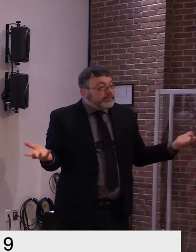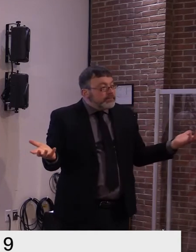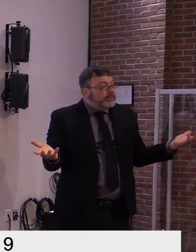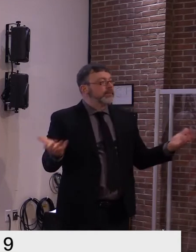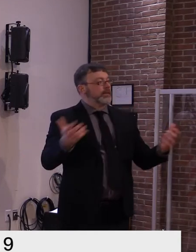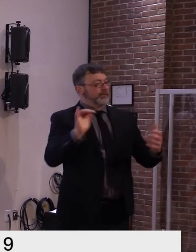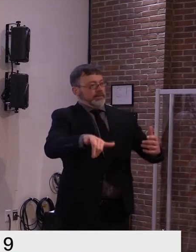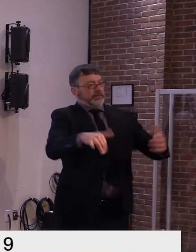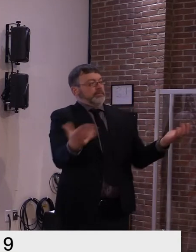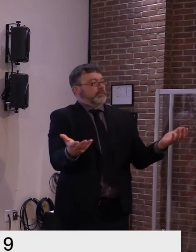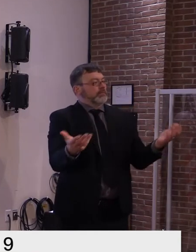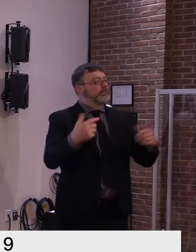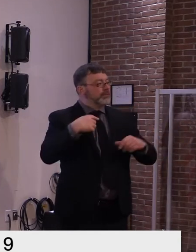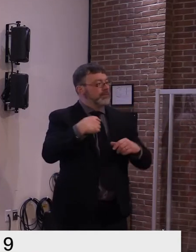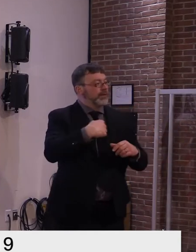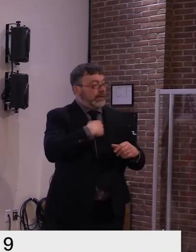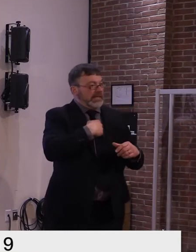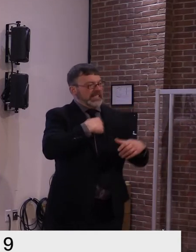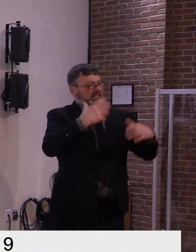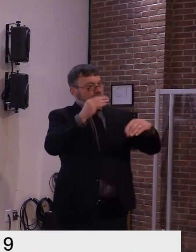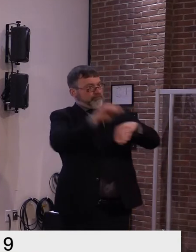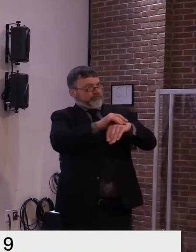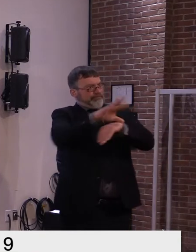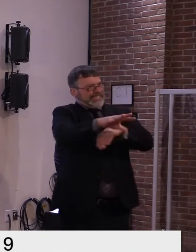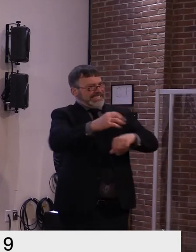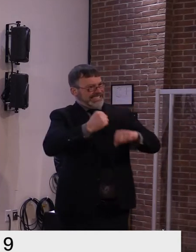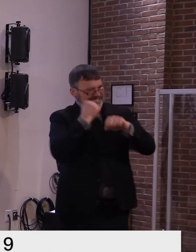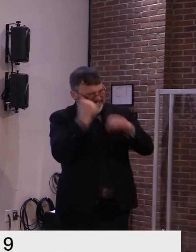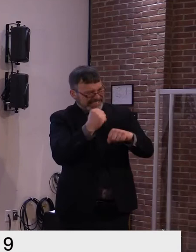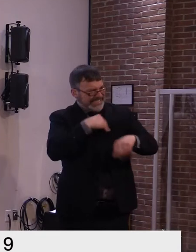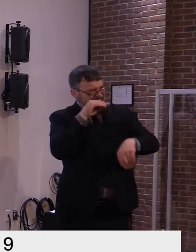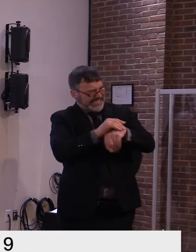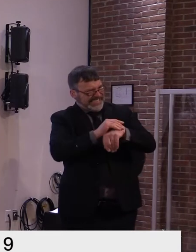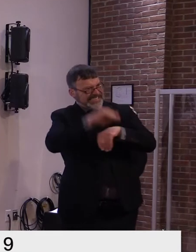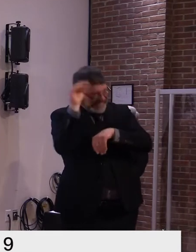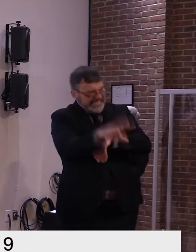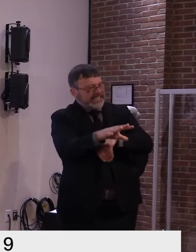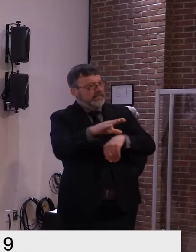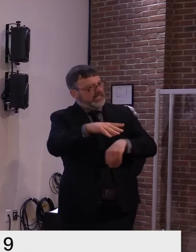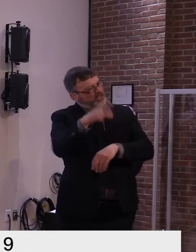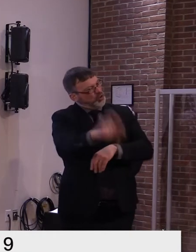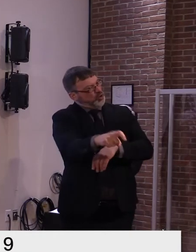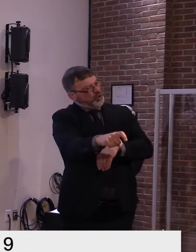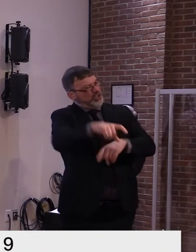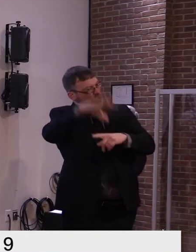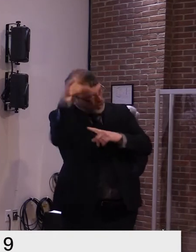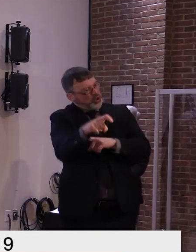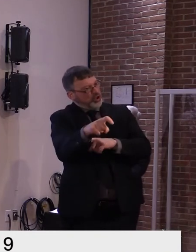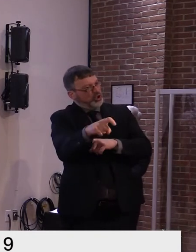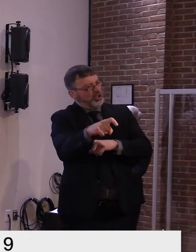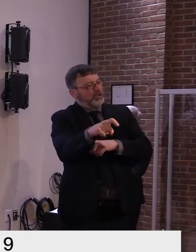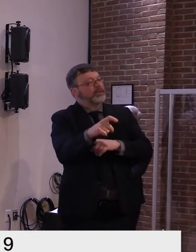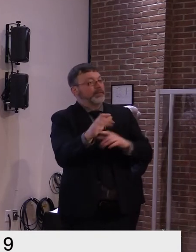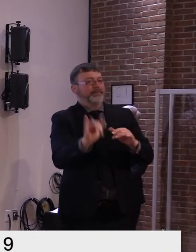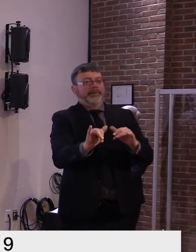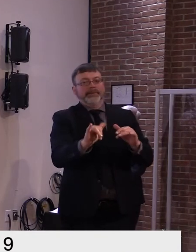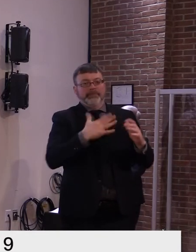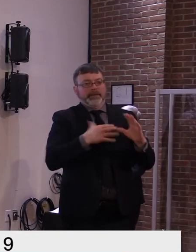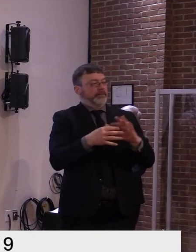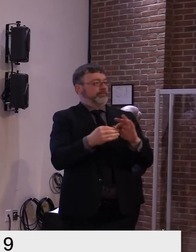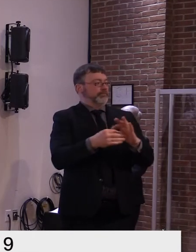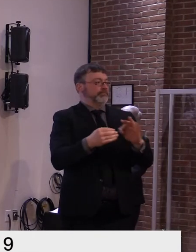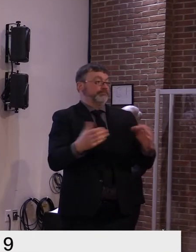we've been very strong with the information about quarantining and with obtaining a test.